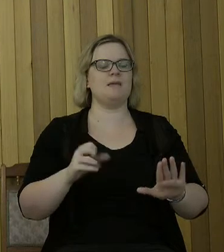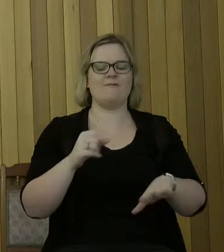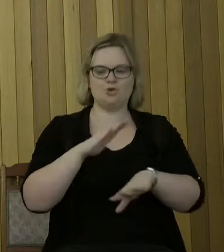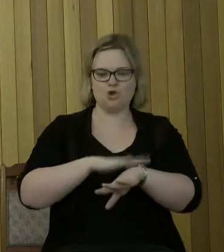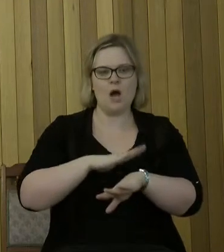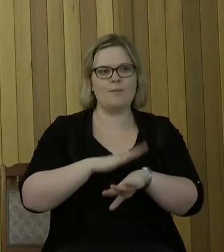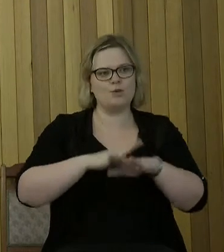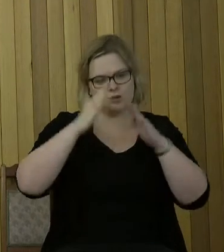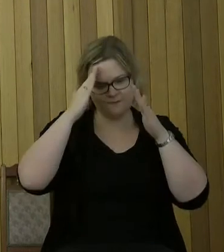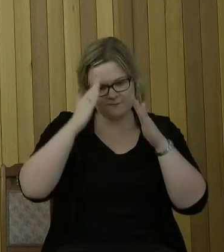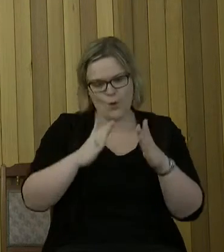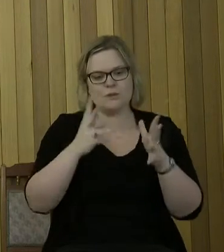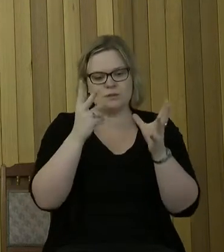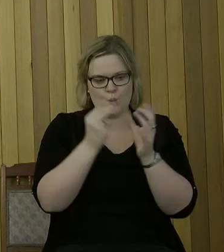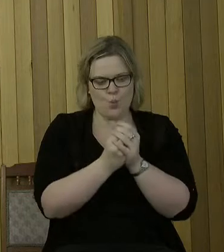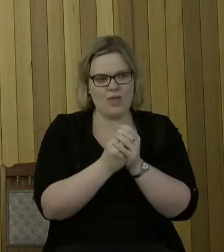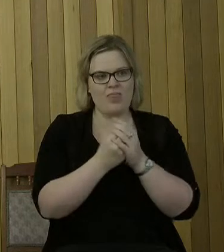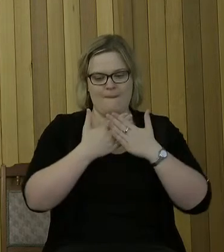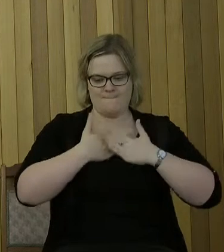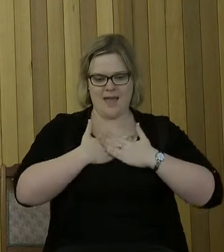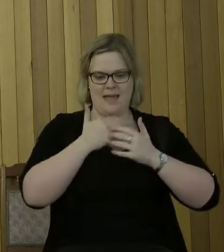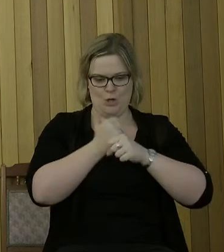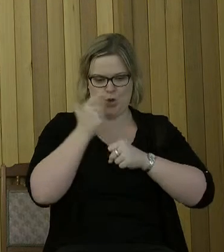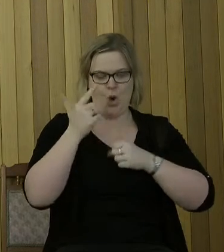focused with me and on me.